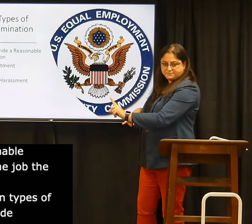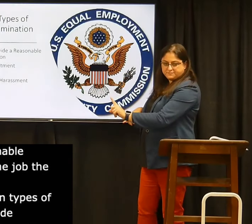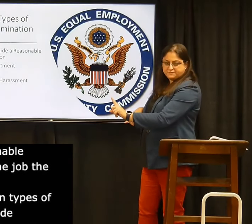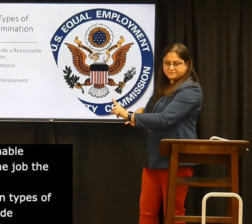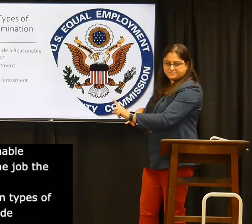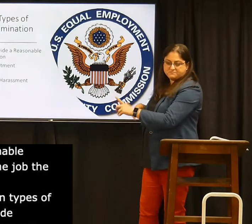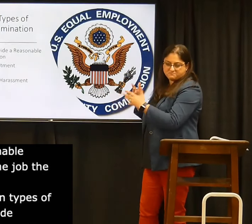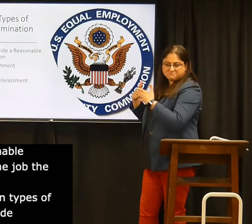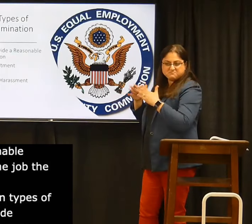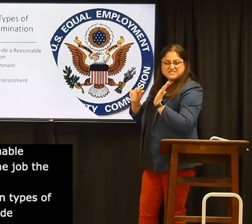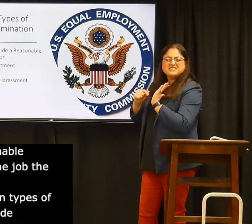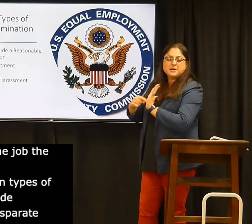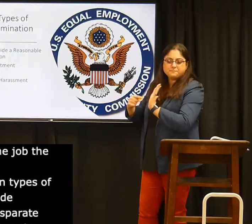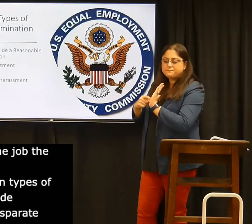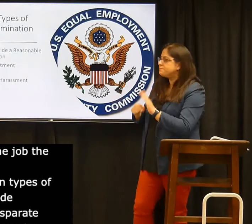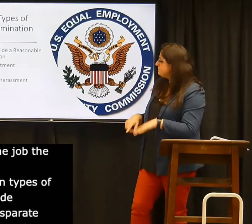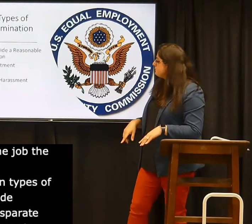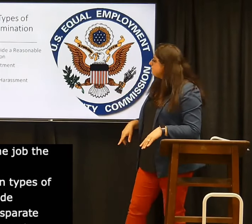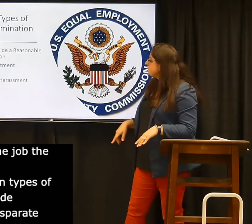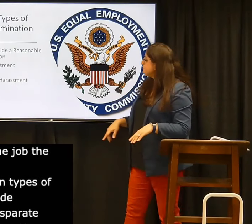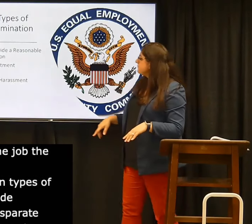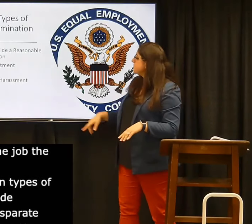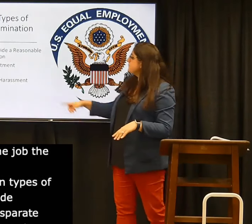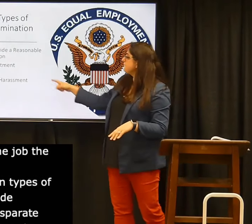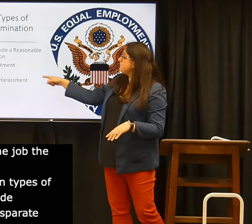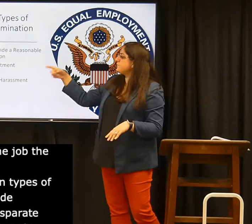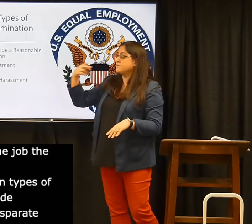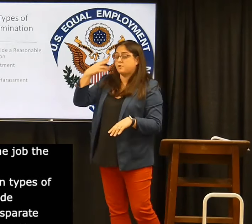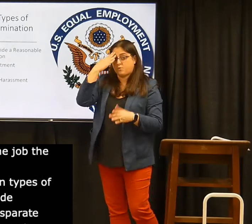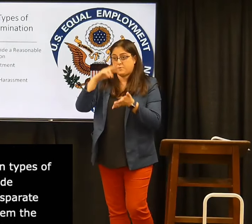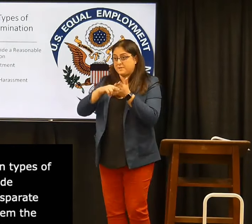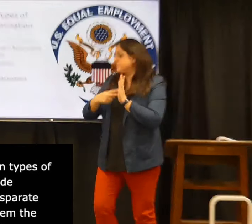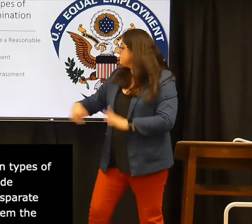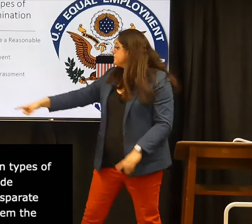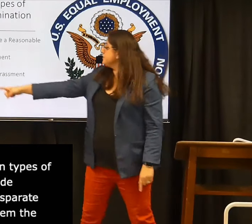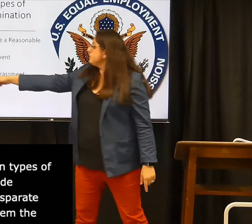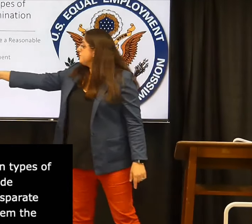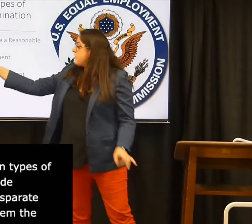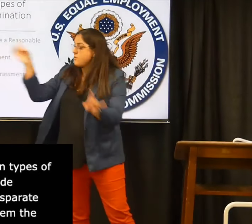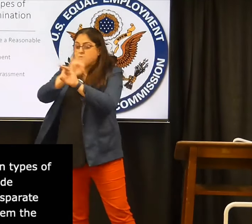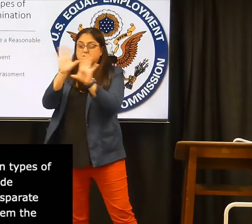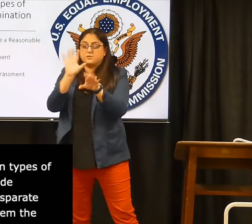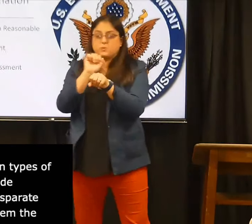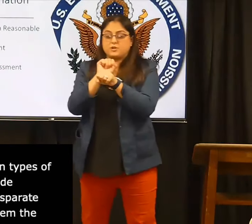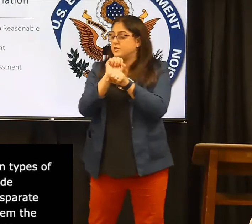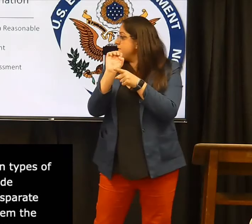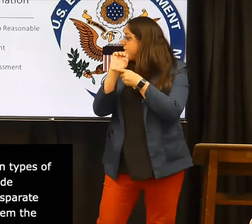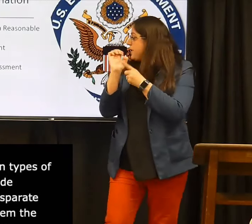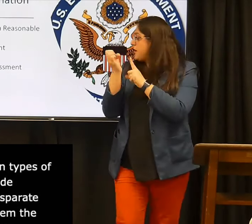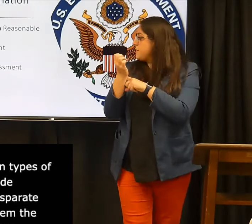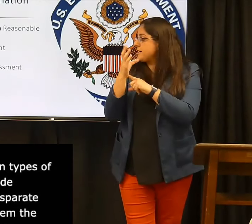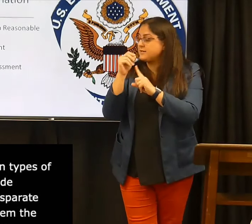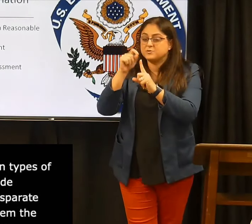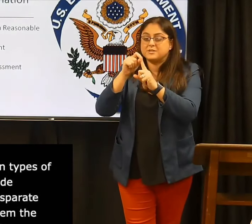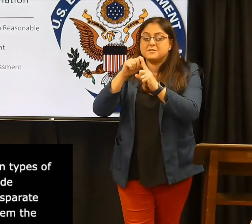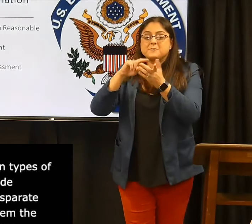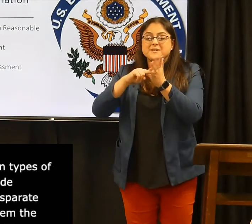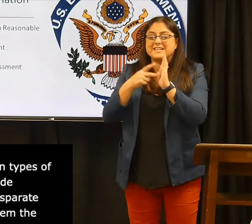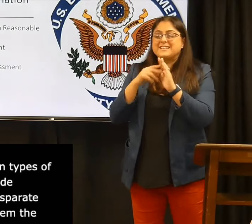give the other hearing peers, for example. a hostile work